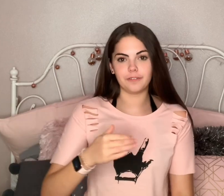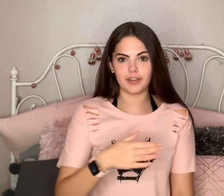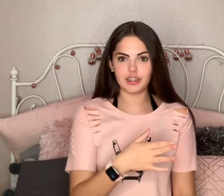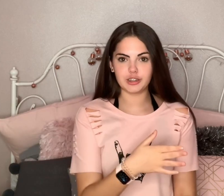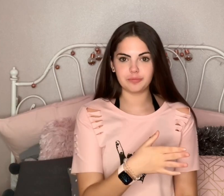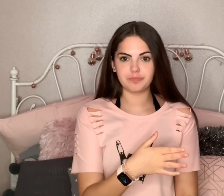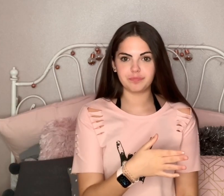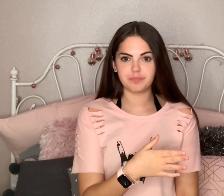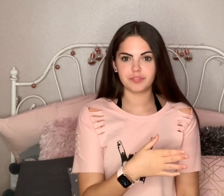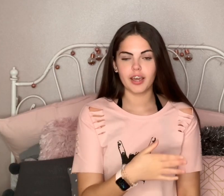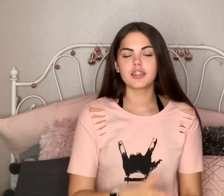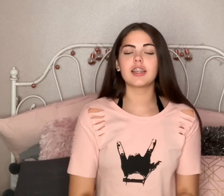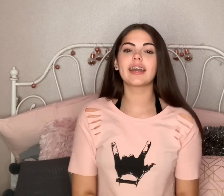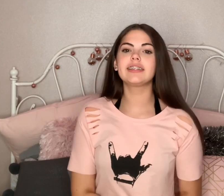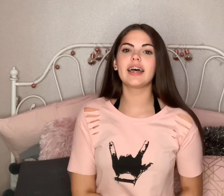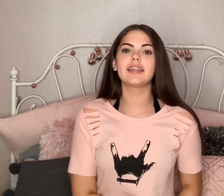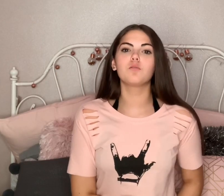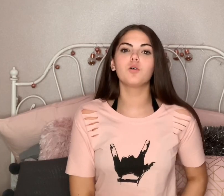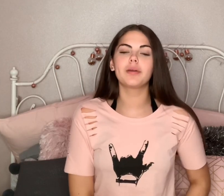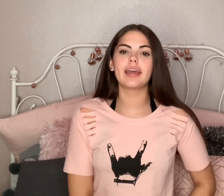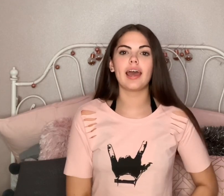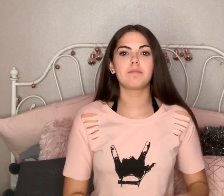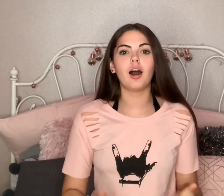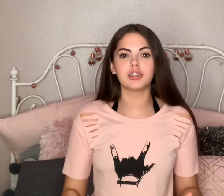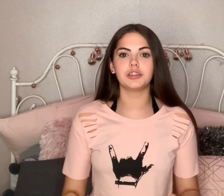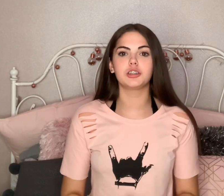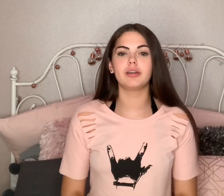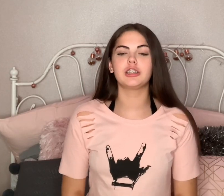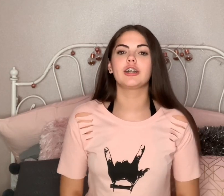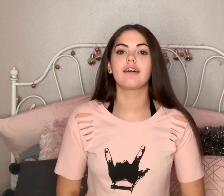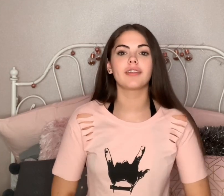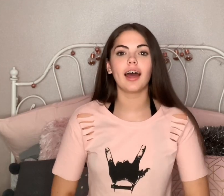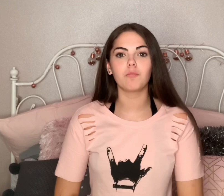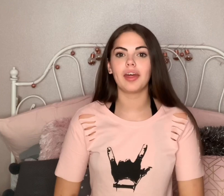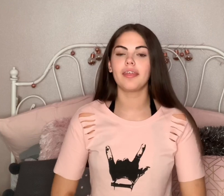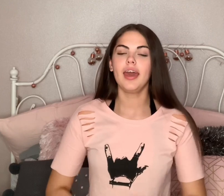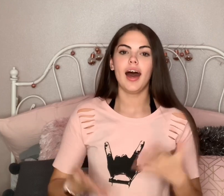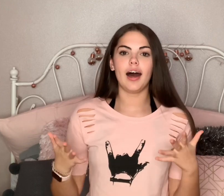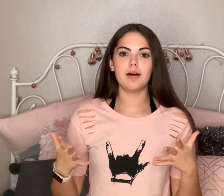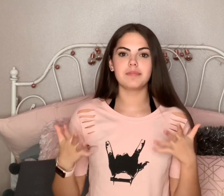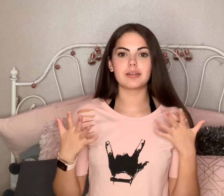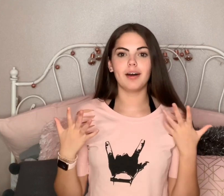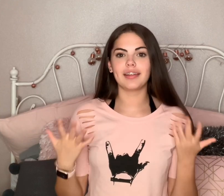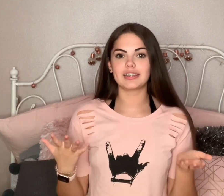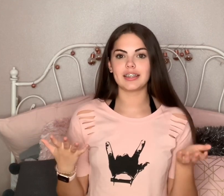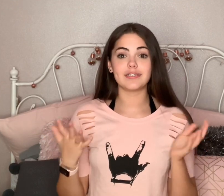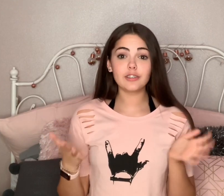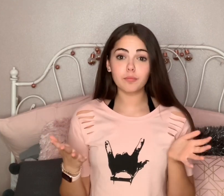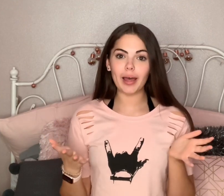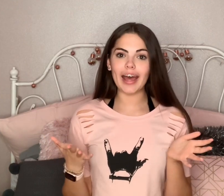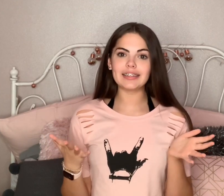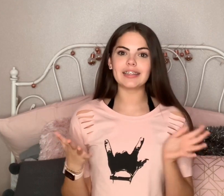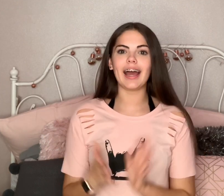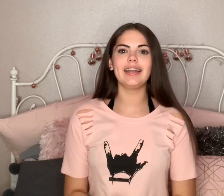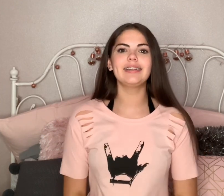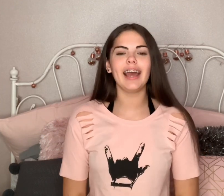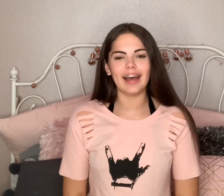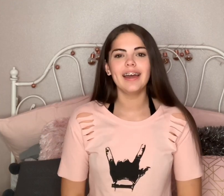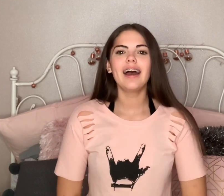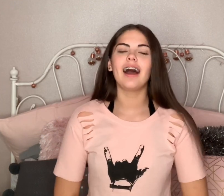Goldfish. So like I said, there will be a part two, so make sure you look out for that with some other signs for different pets. And yeah, I love